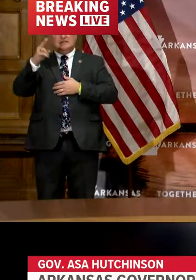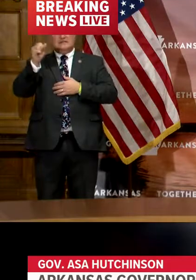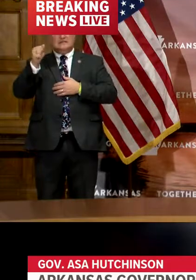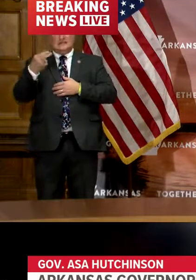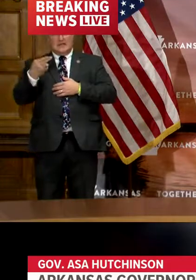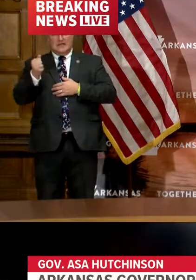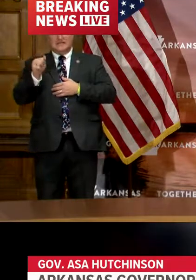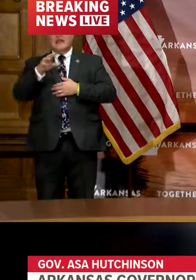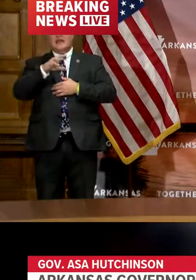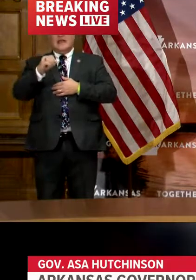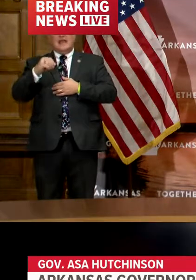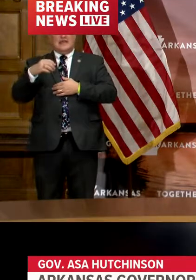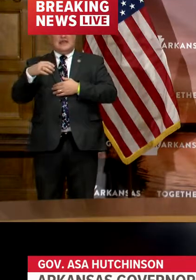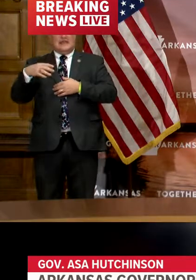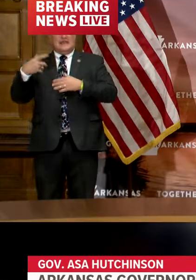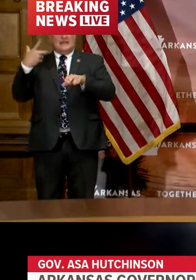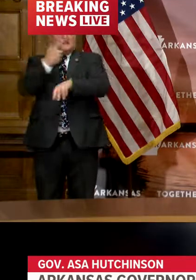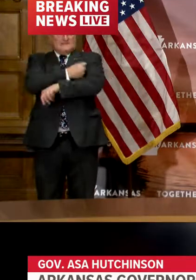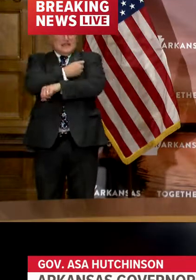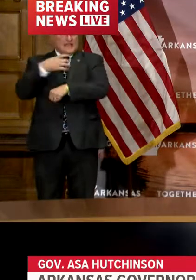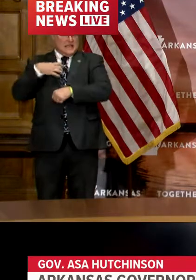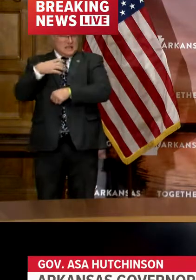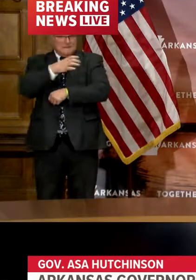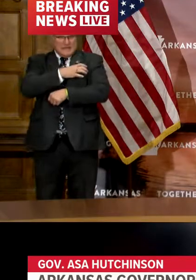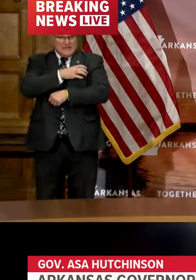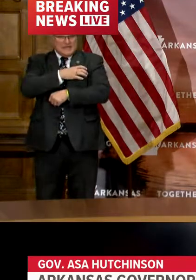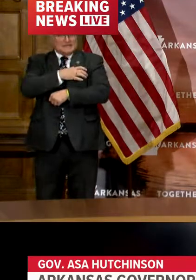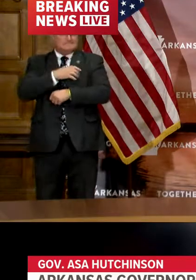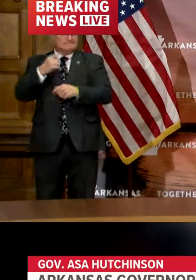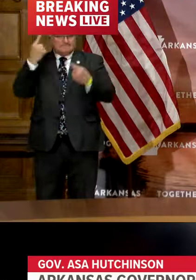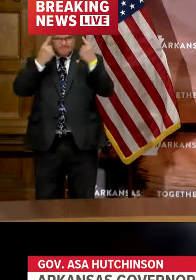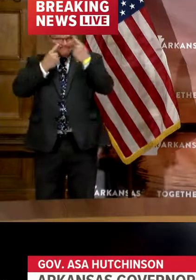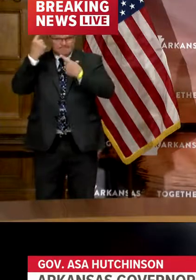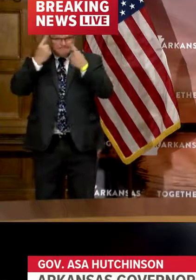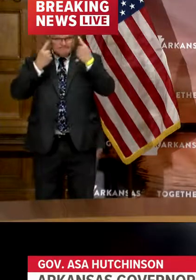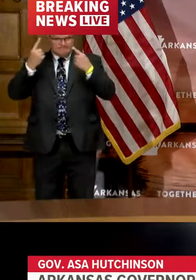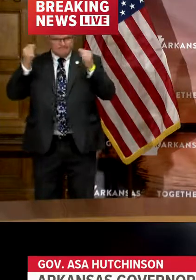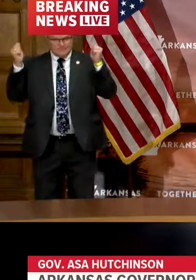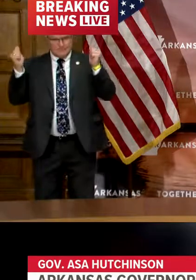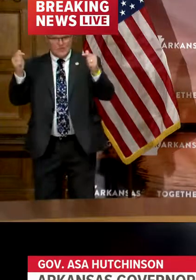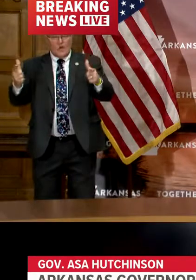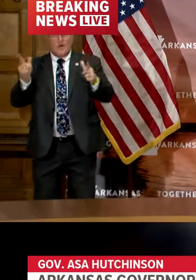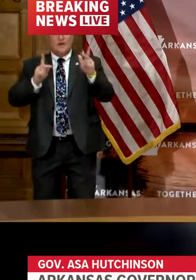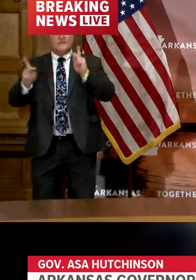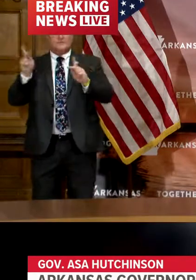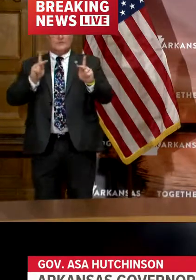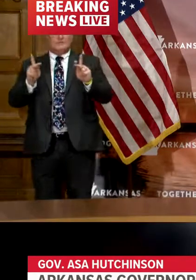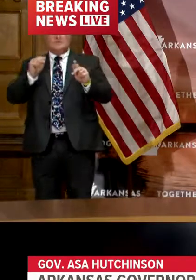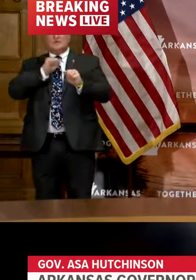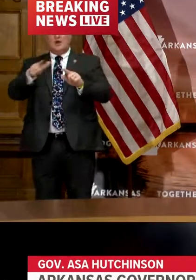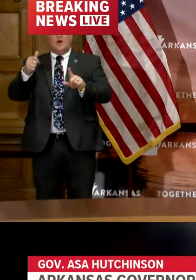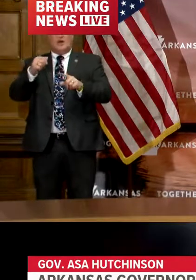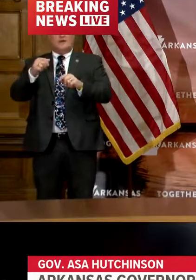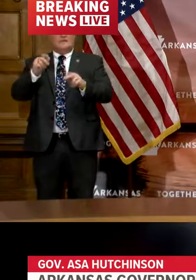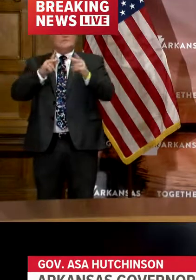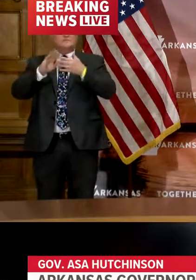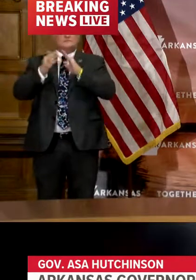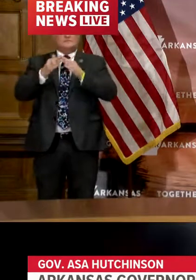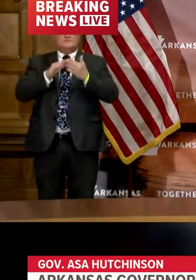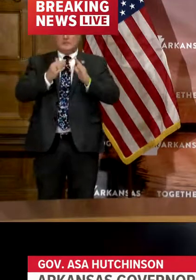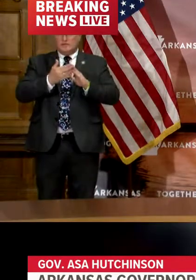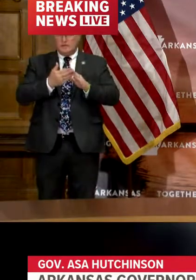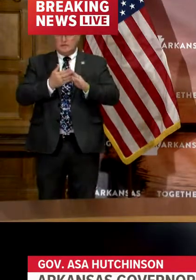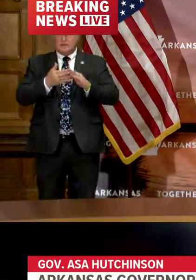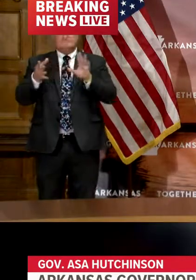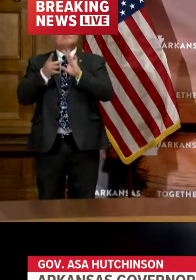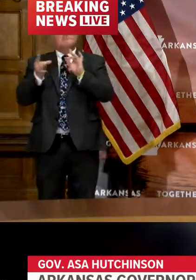vaccine committee listen to and have that considered by all the impacted populations in Arkansas so that they